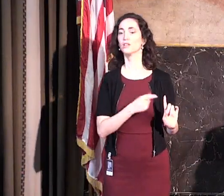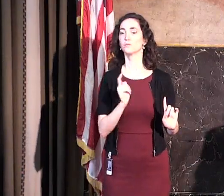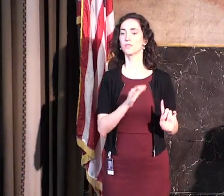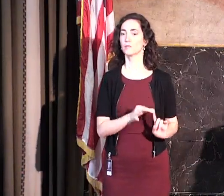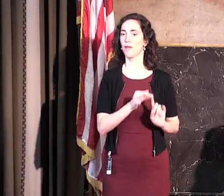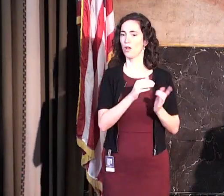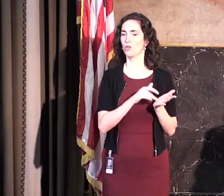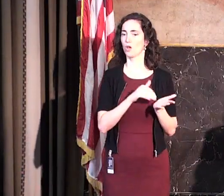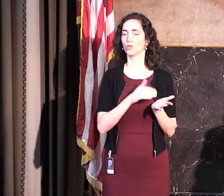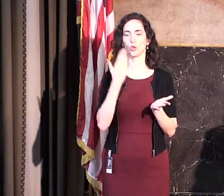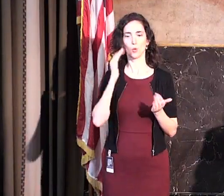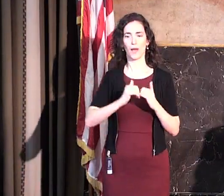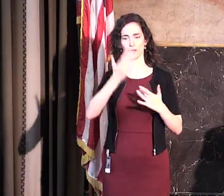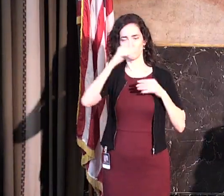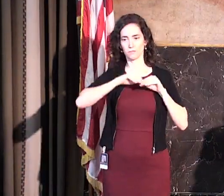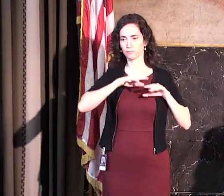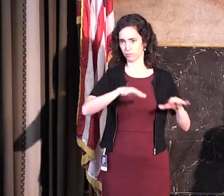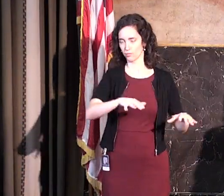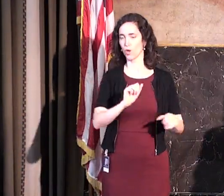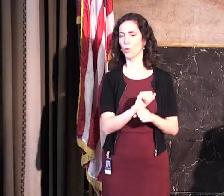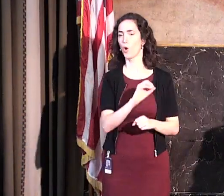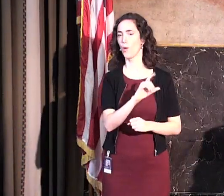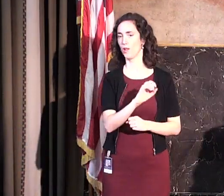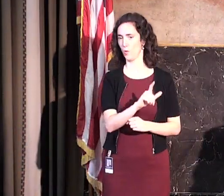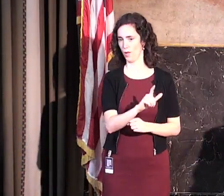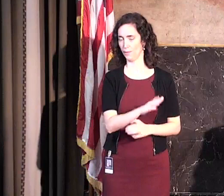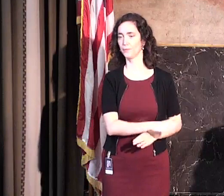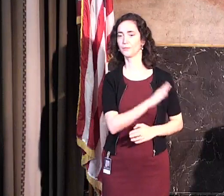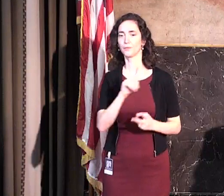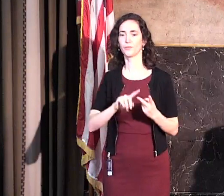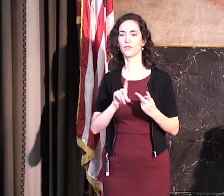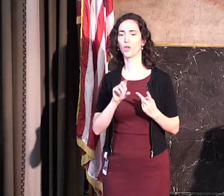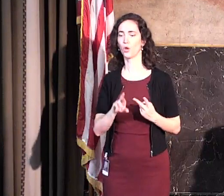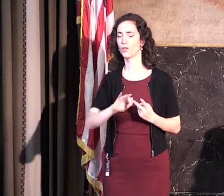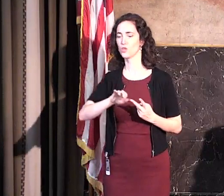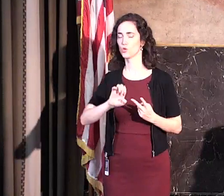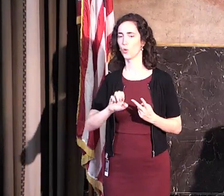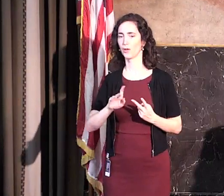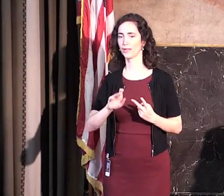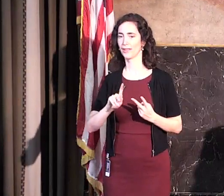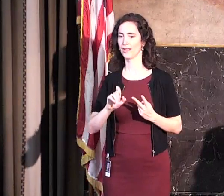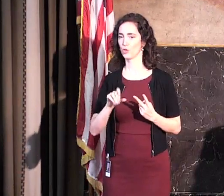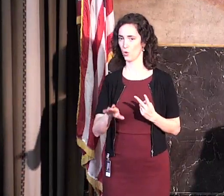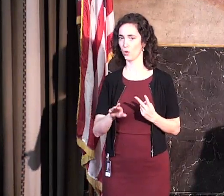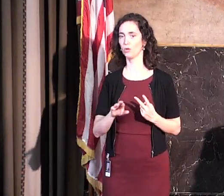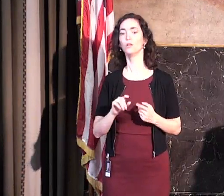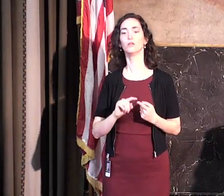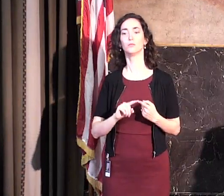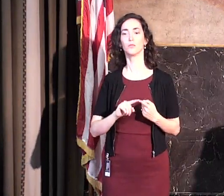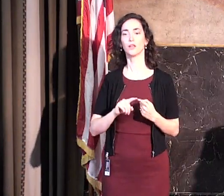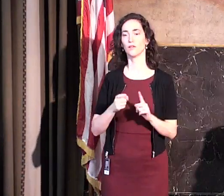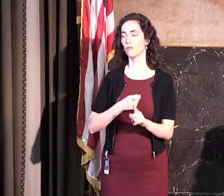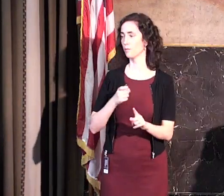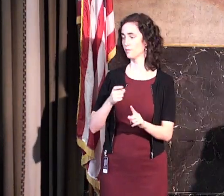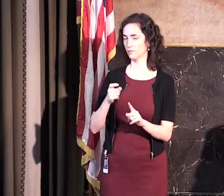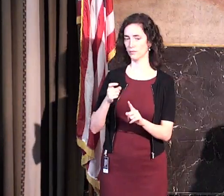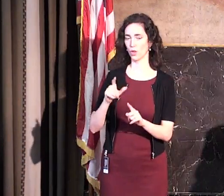Hospital, Dr. Joe Cantor from the Department of Health, and Tyler Duplantis of the United Home and